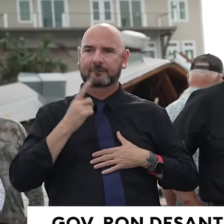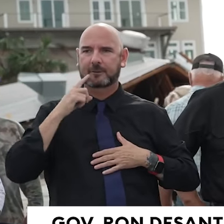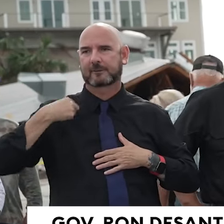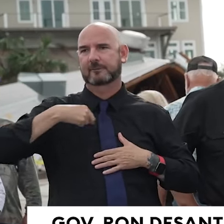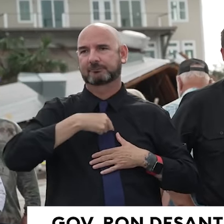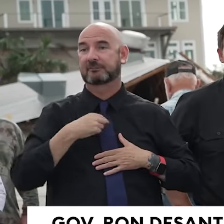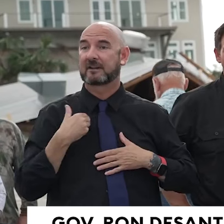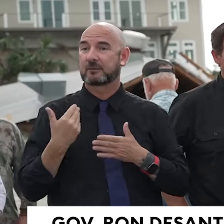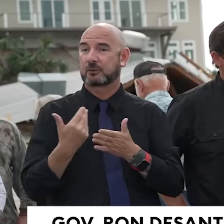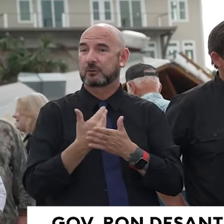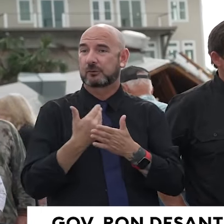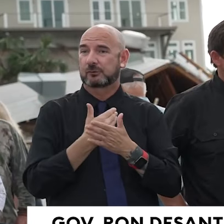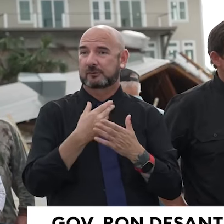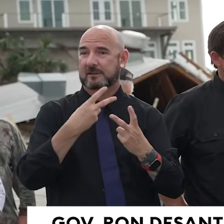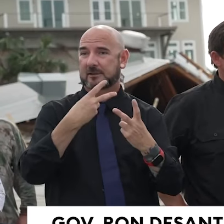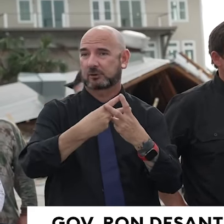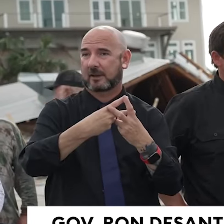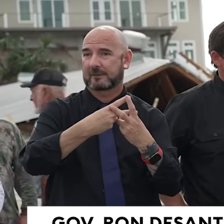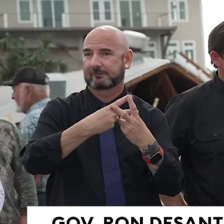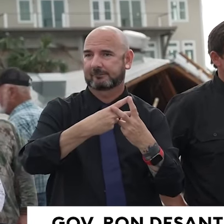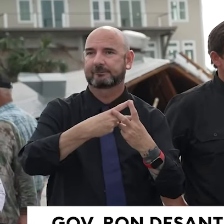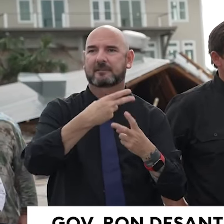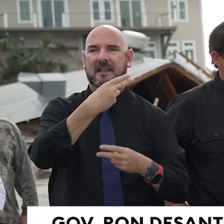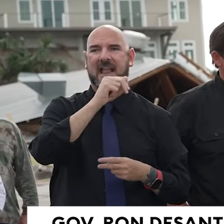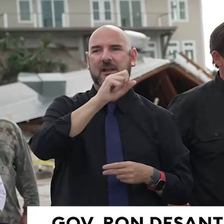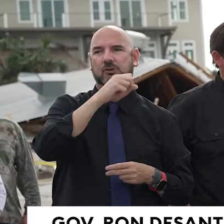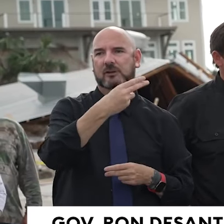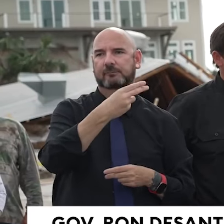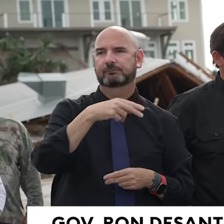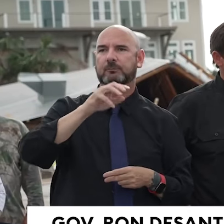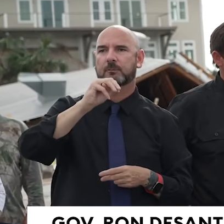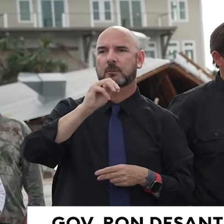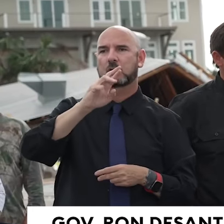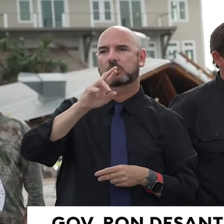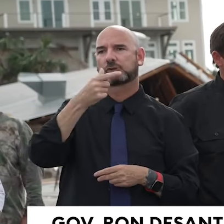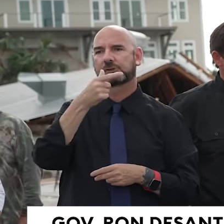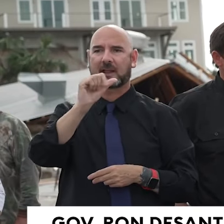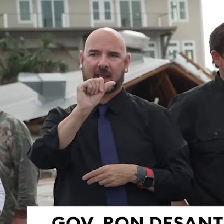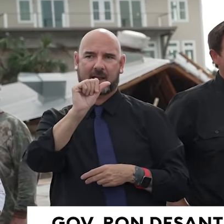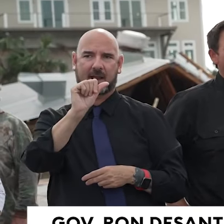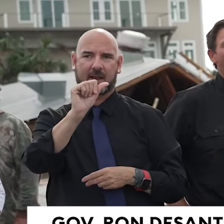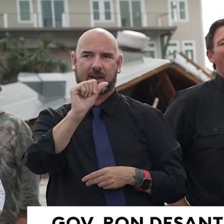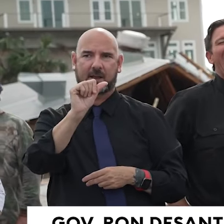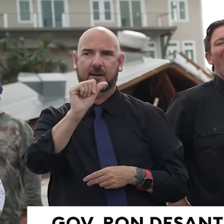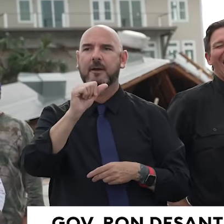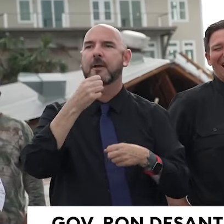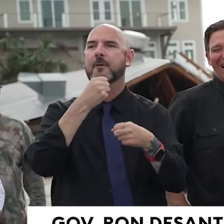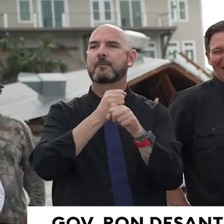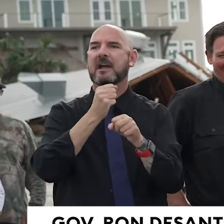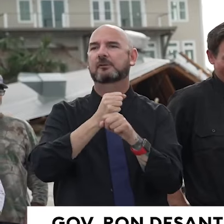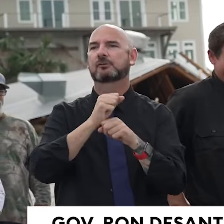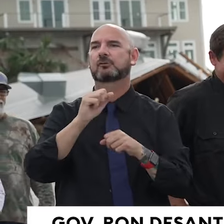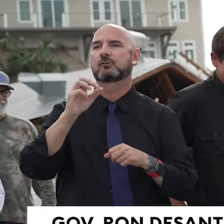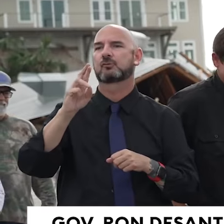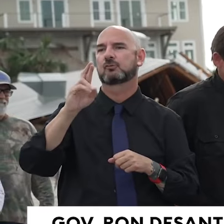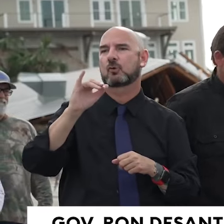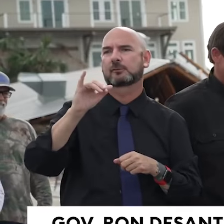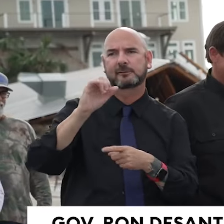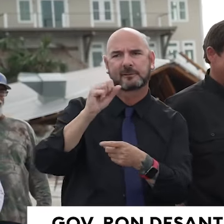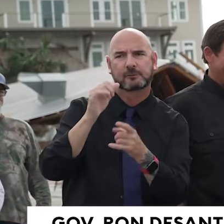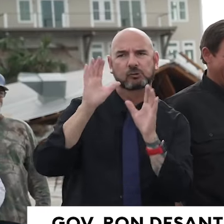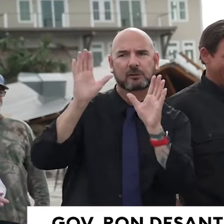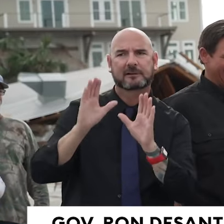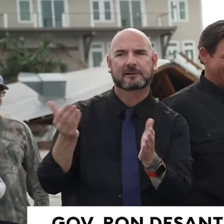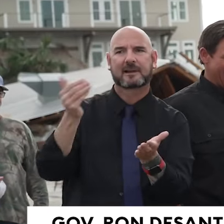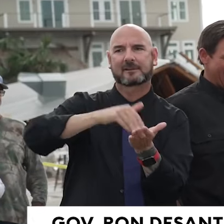It's hashtag MRGA, make Roy's great again. So we're going to go with that. Thank